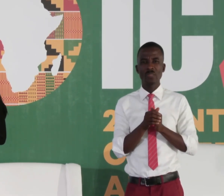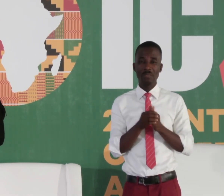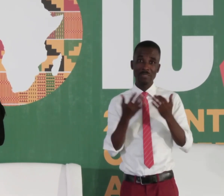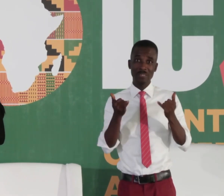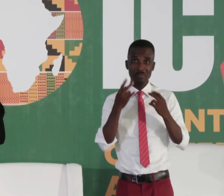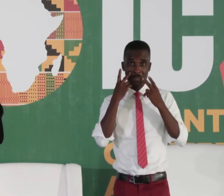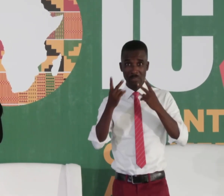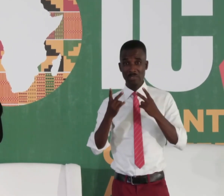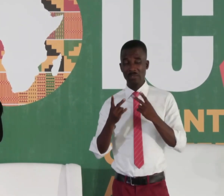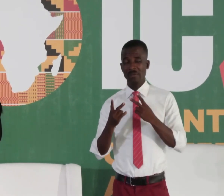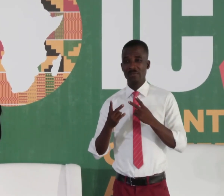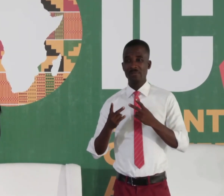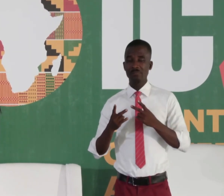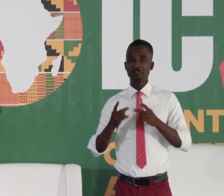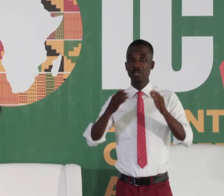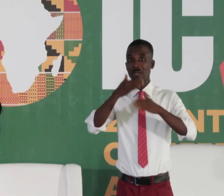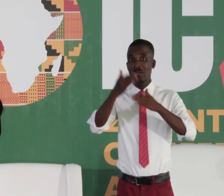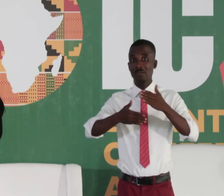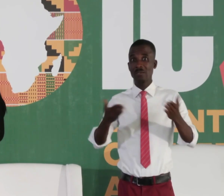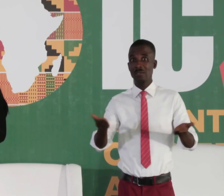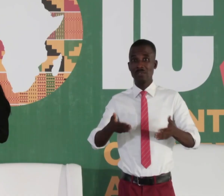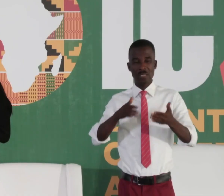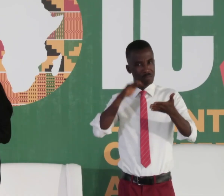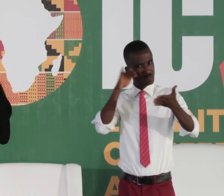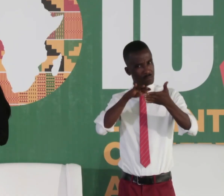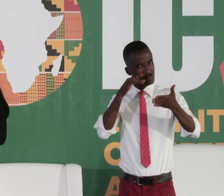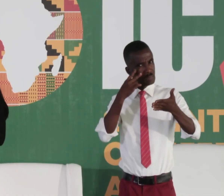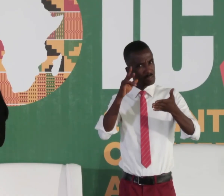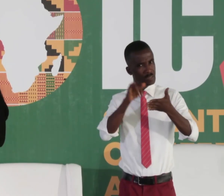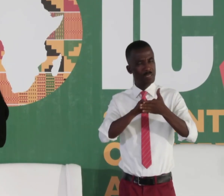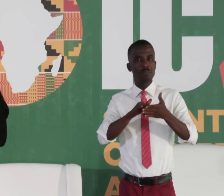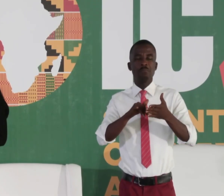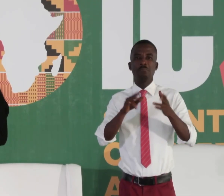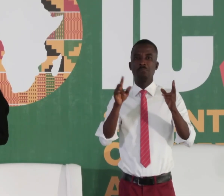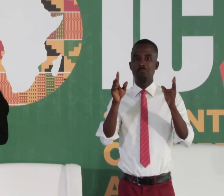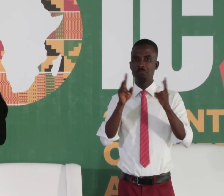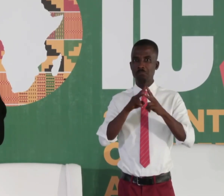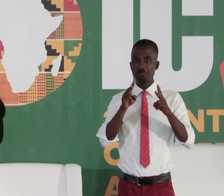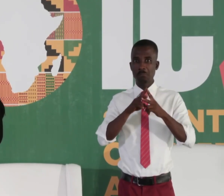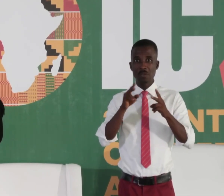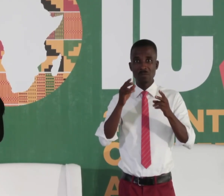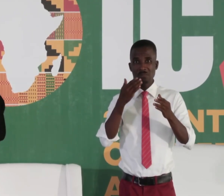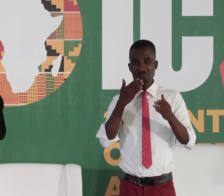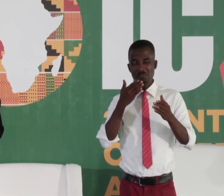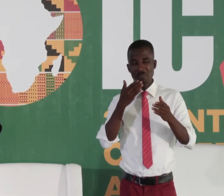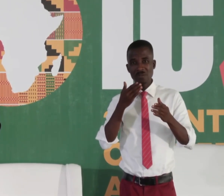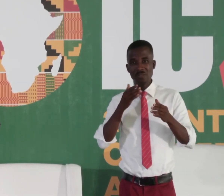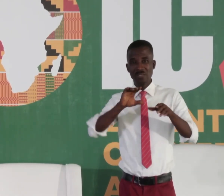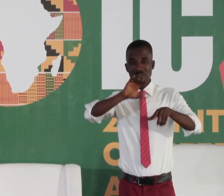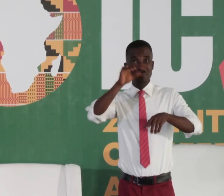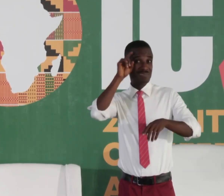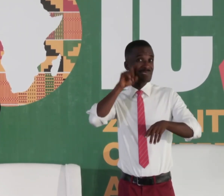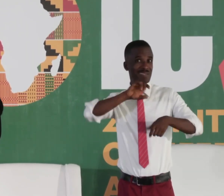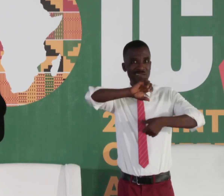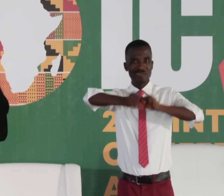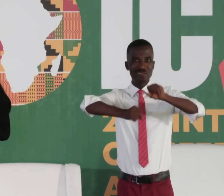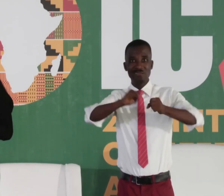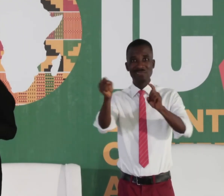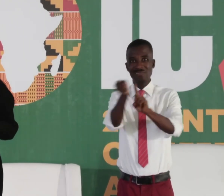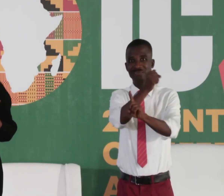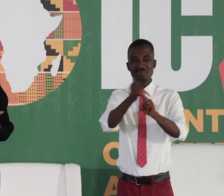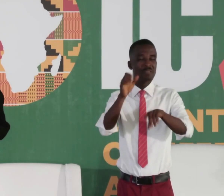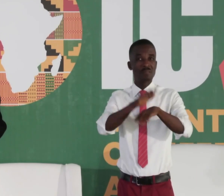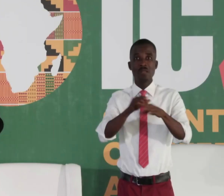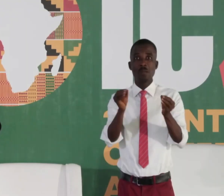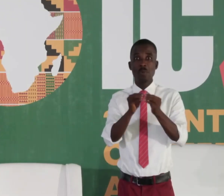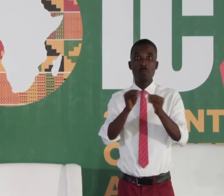So in conclusion, the study reveals that a disproportionate burden of sexual violence amongst the females is really